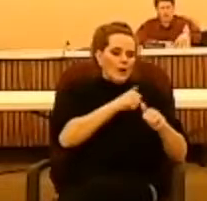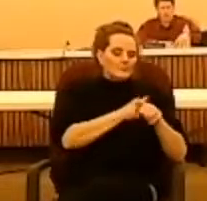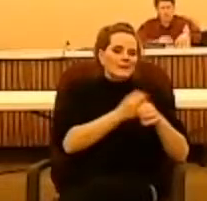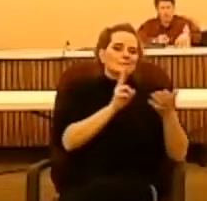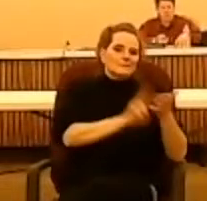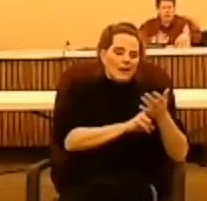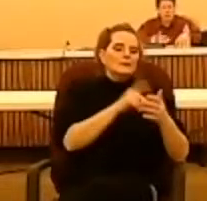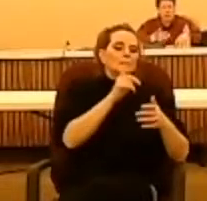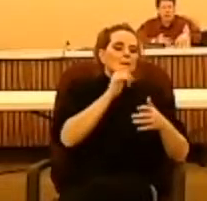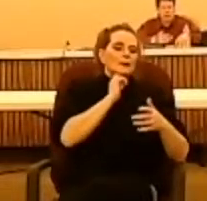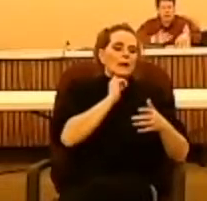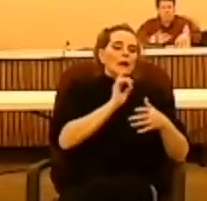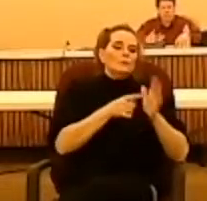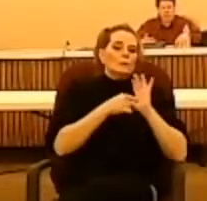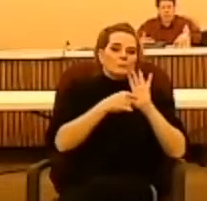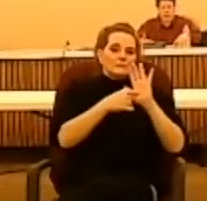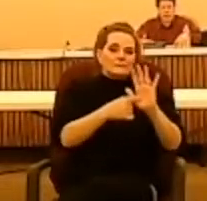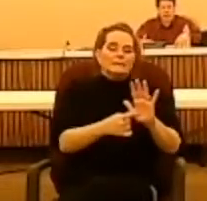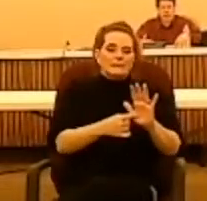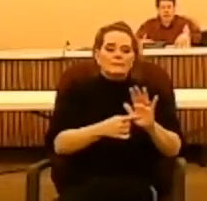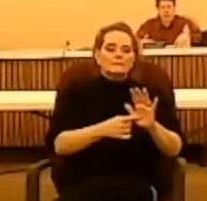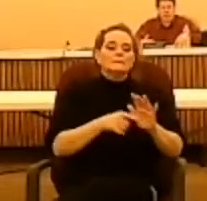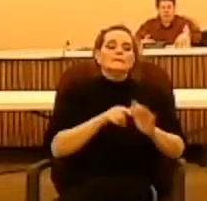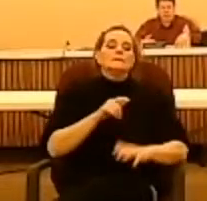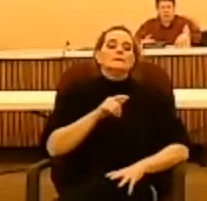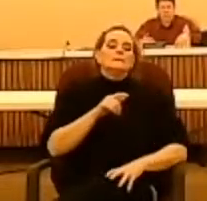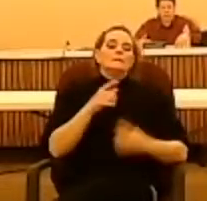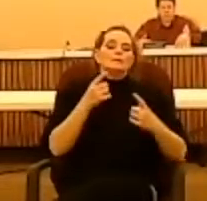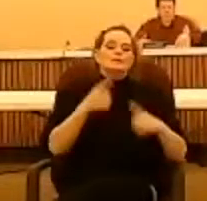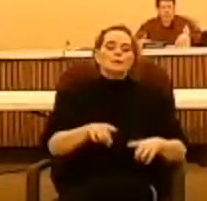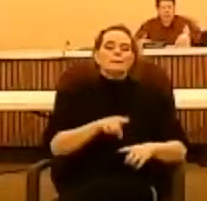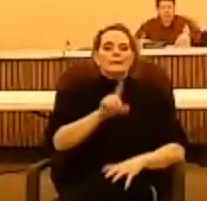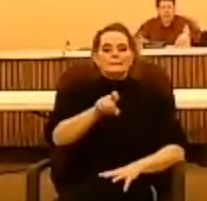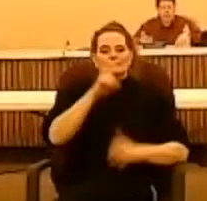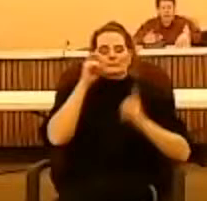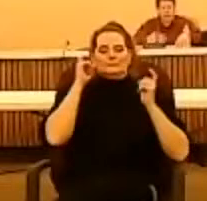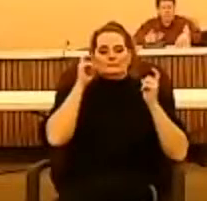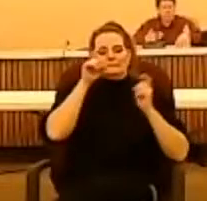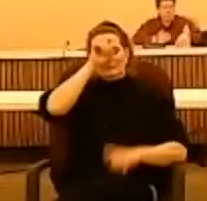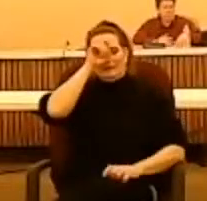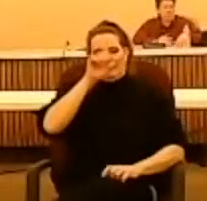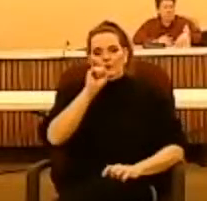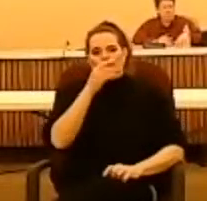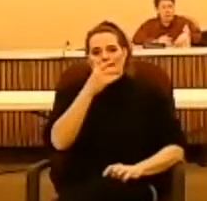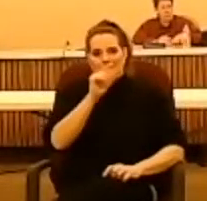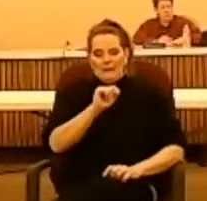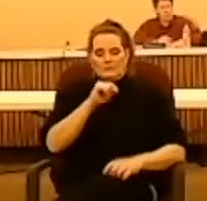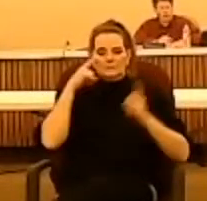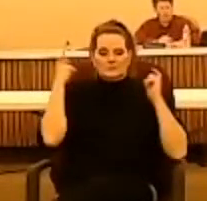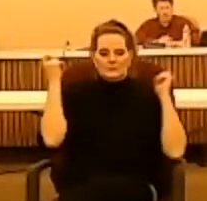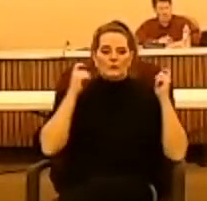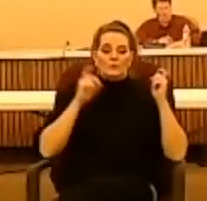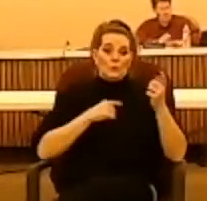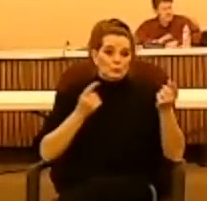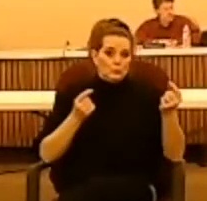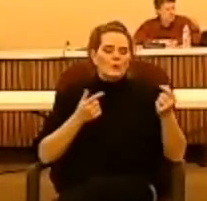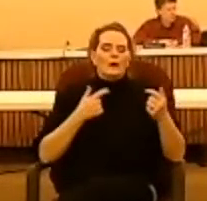present, and I presented at his Eagle Scout ceremony. So we're going to mail it to his